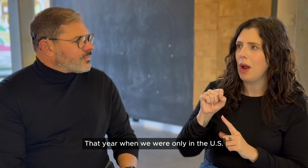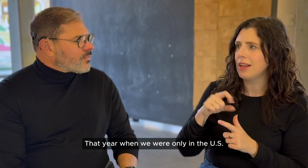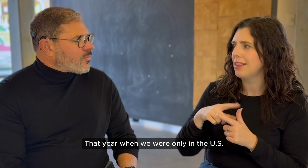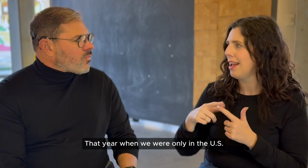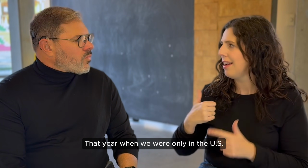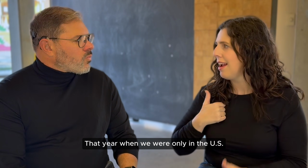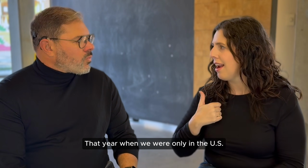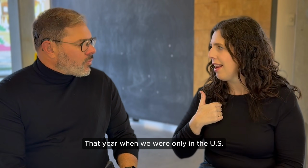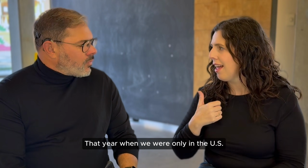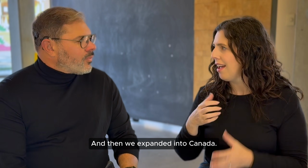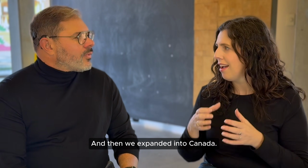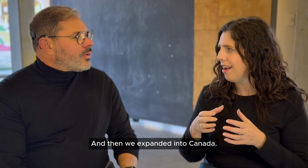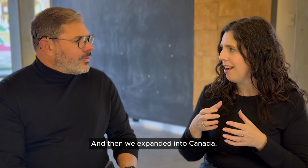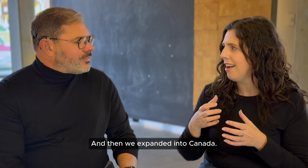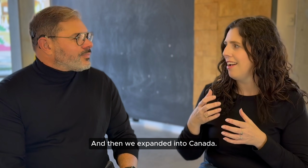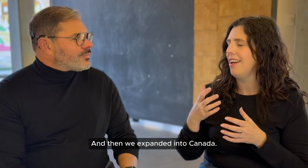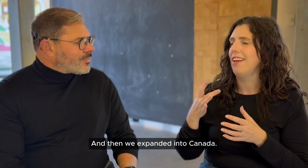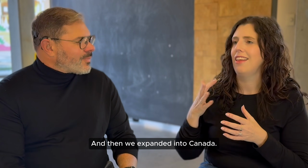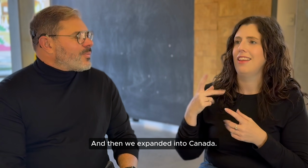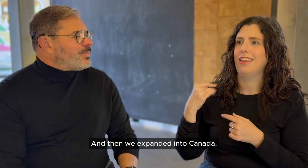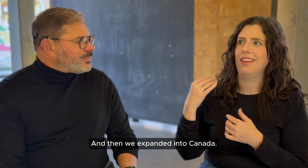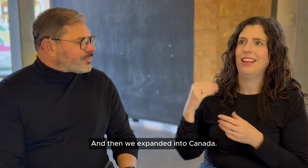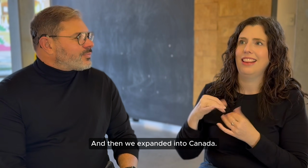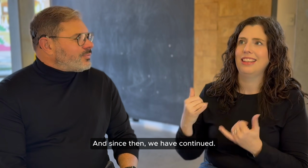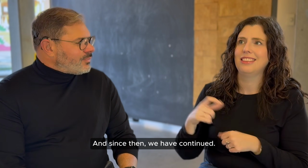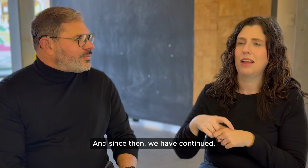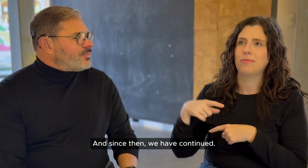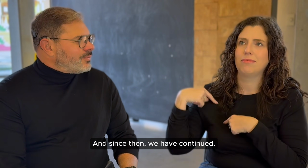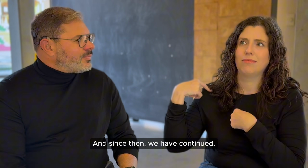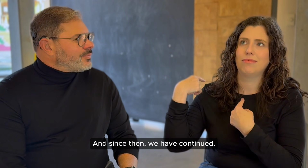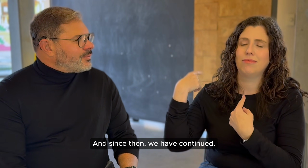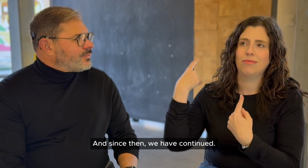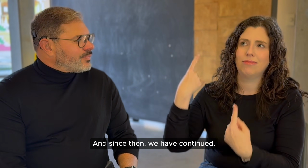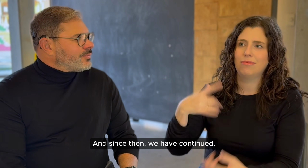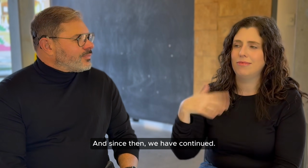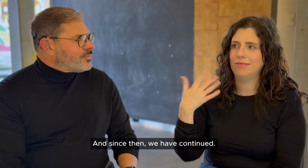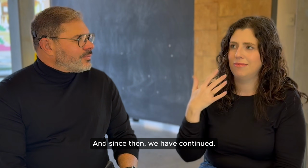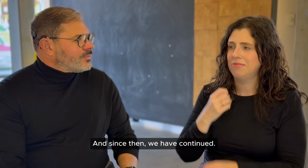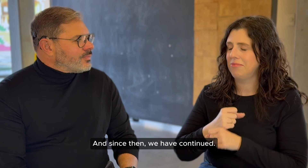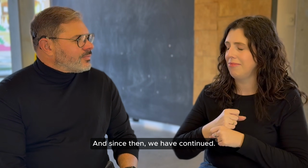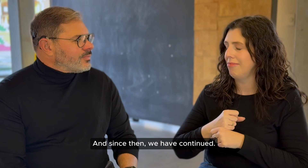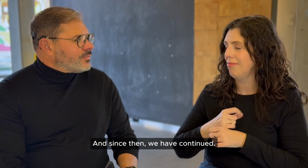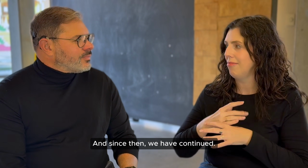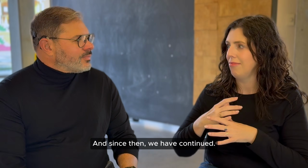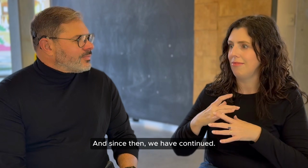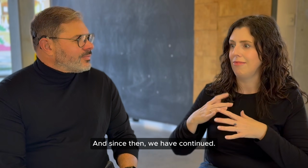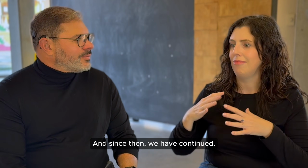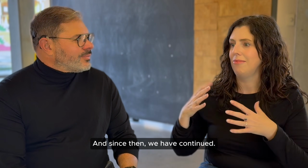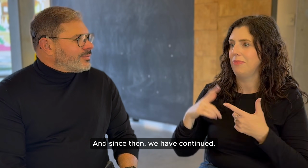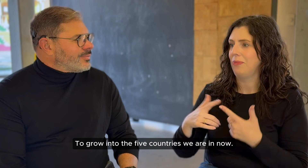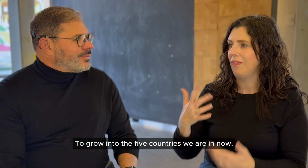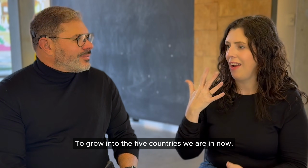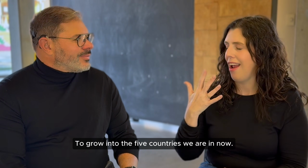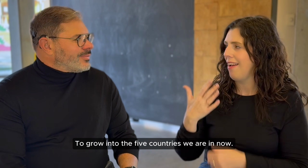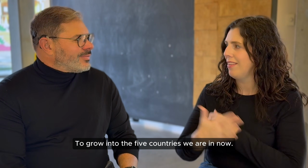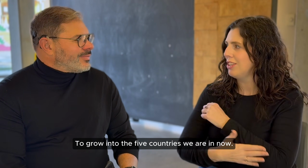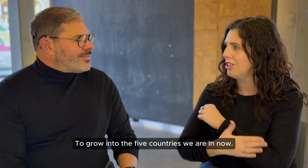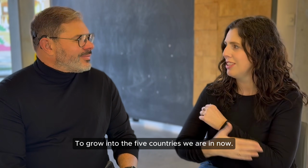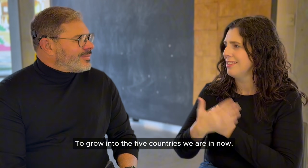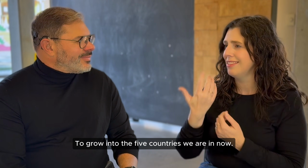we were US and then growing into Canada. And now all of this time, we've just continued to grow into the